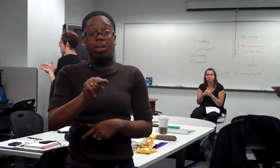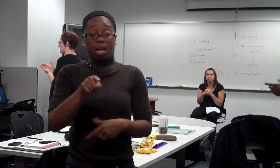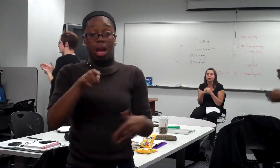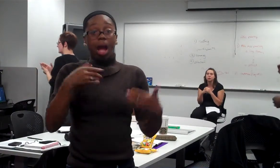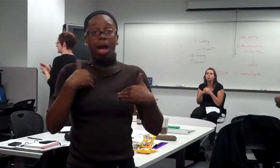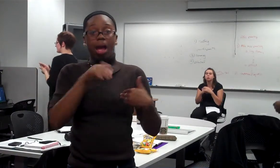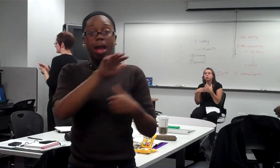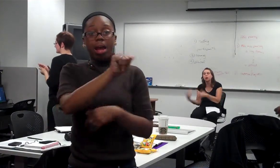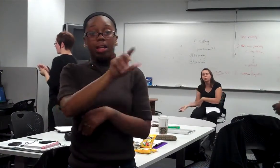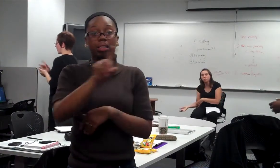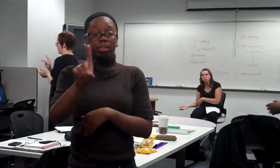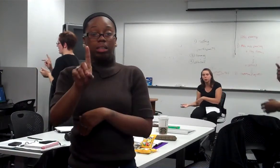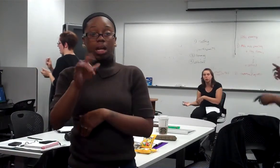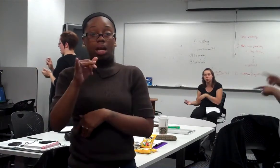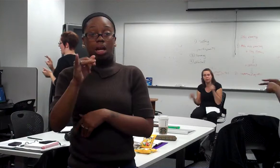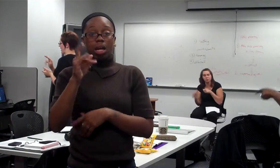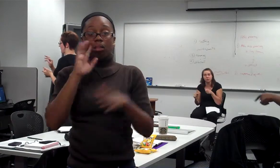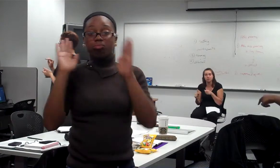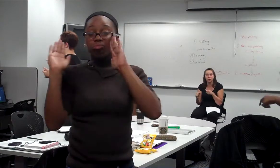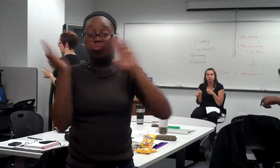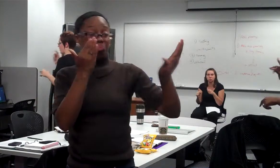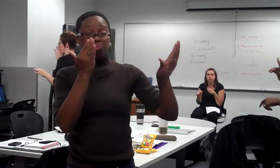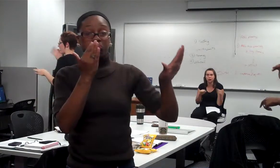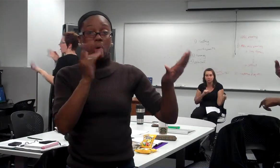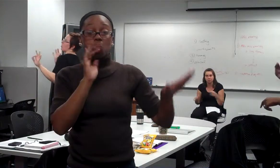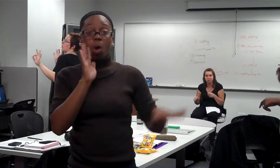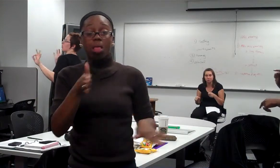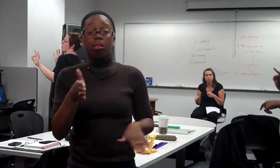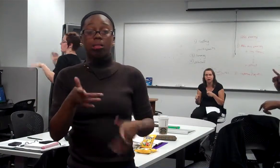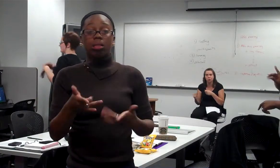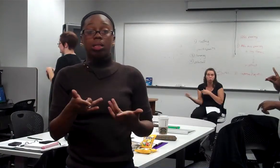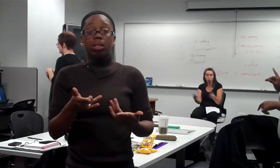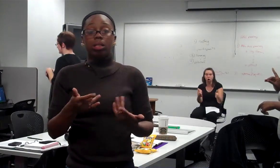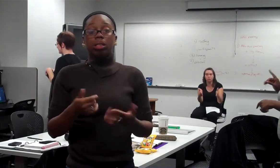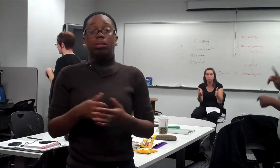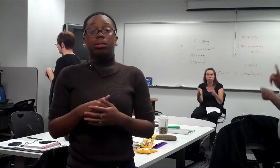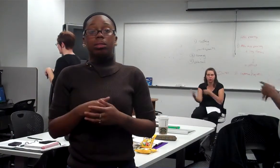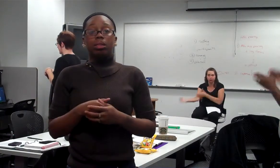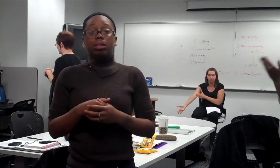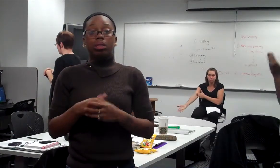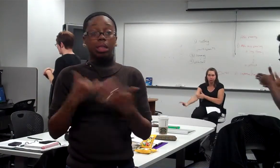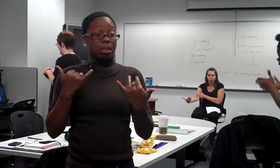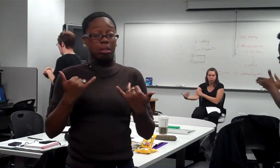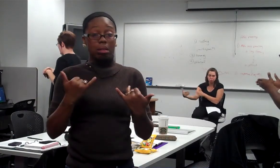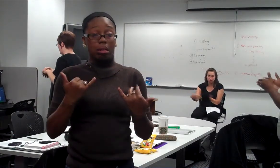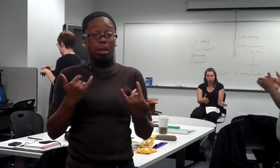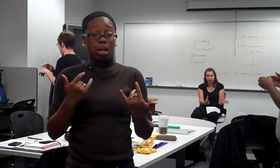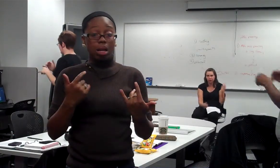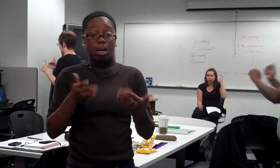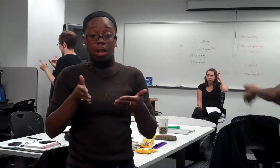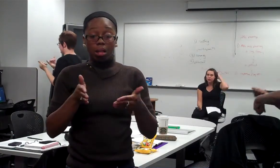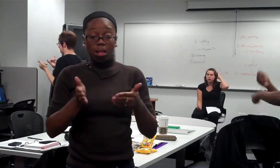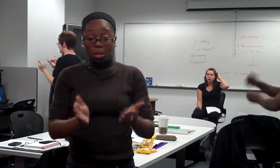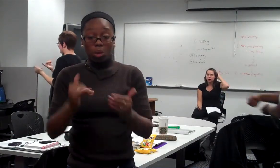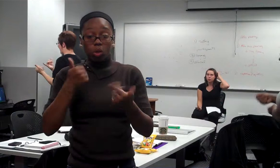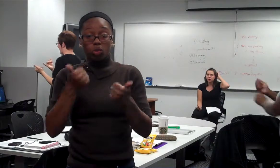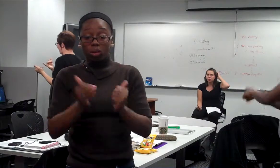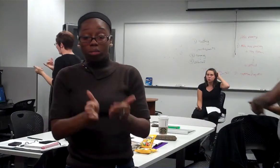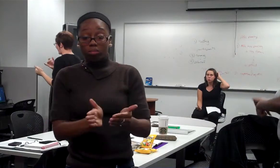easily. So we try to pull the boat over, and then by the time we realize he needs to do that, we're off to another turn. And I'm doing